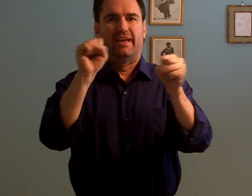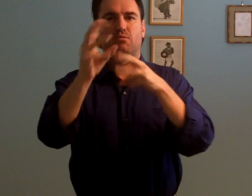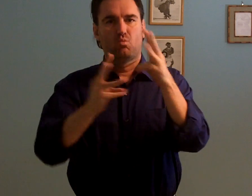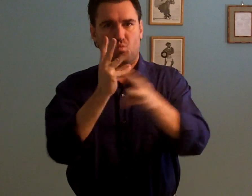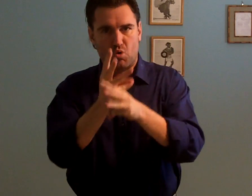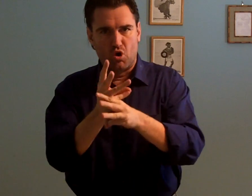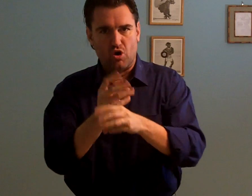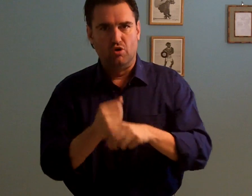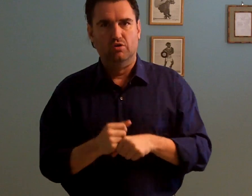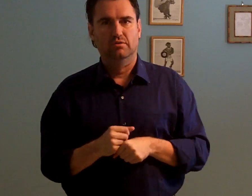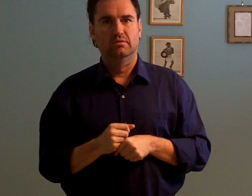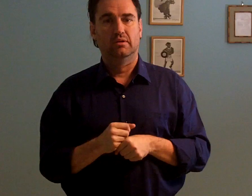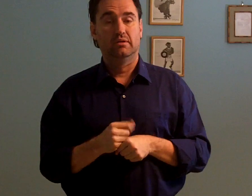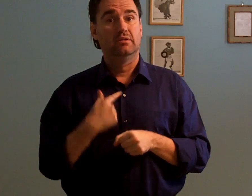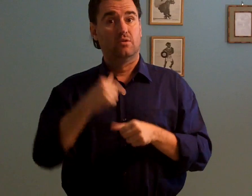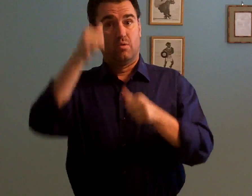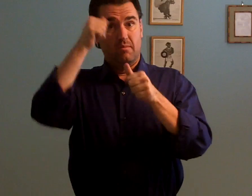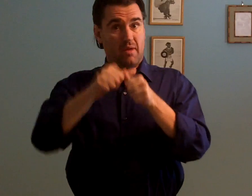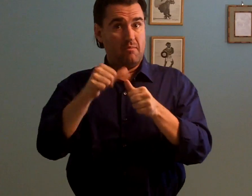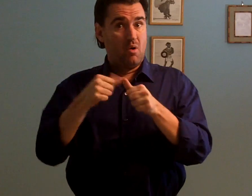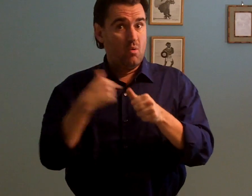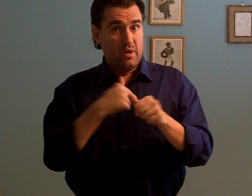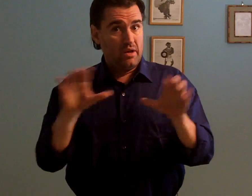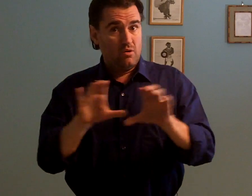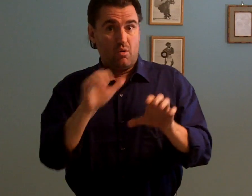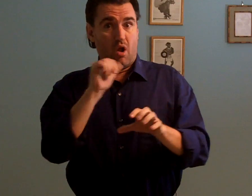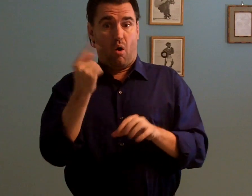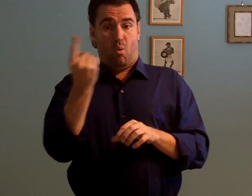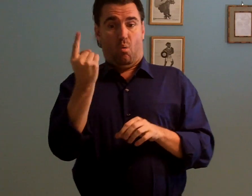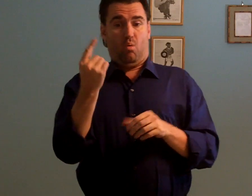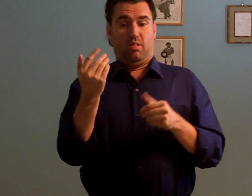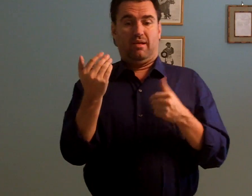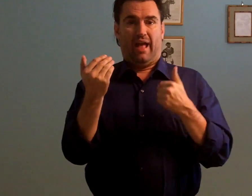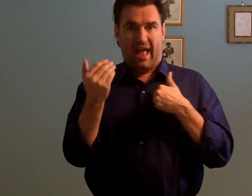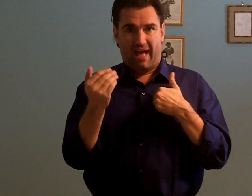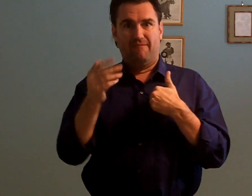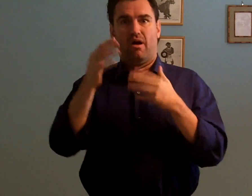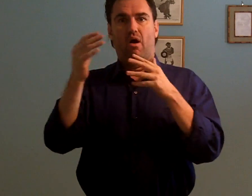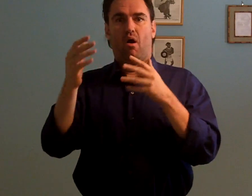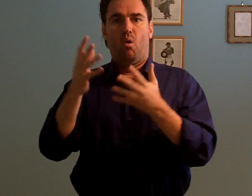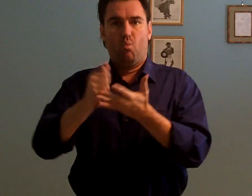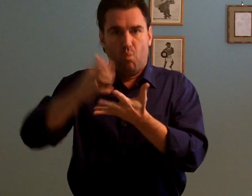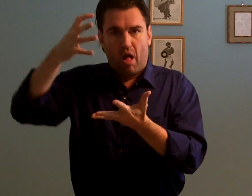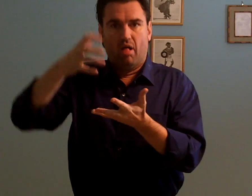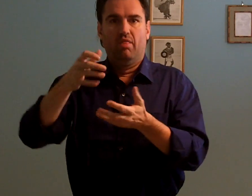things not just because of wealth or power, but because of who we are. One nation,